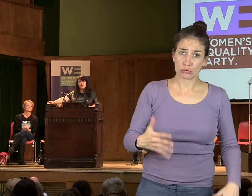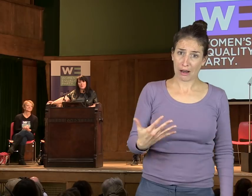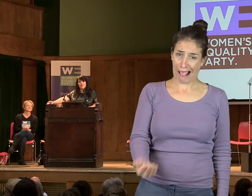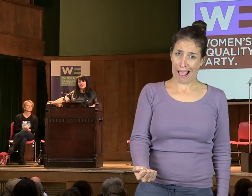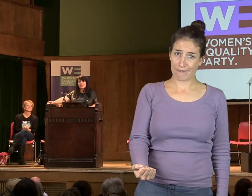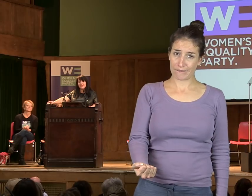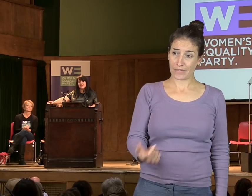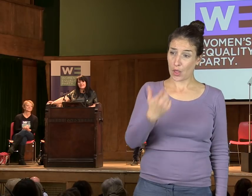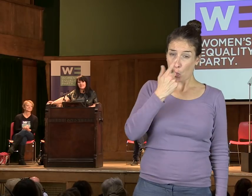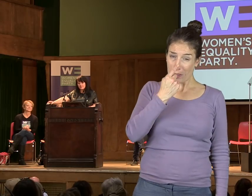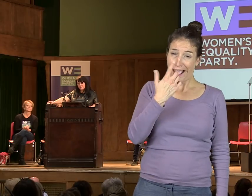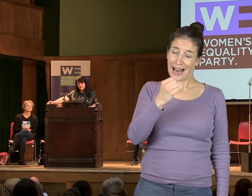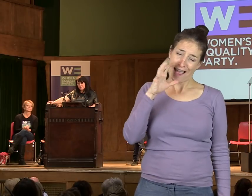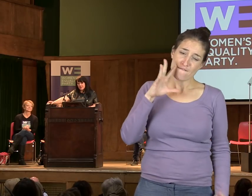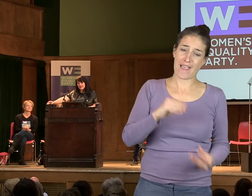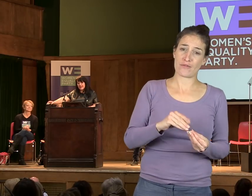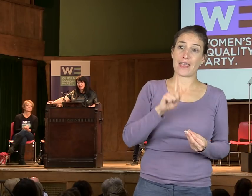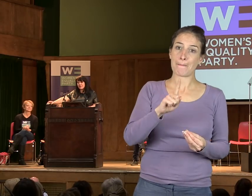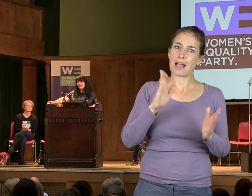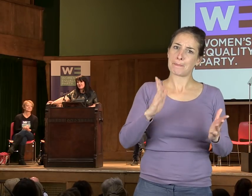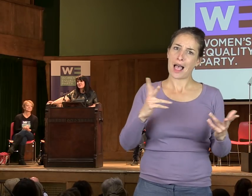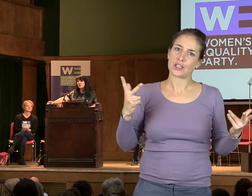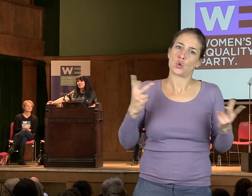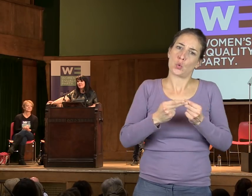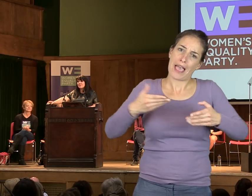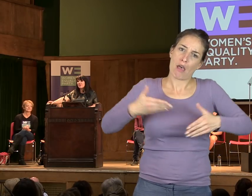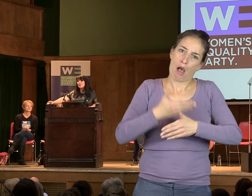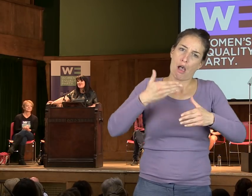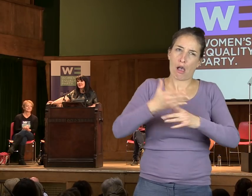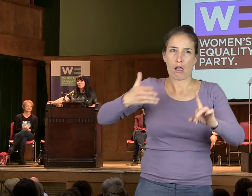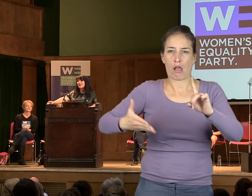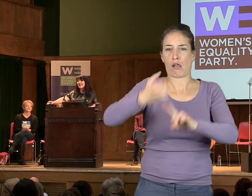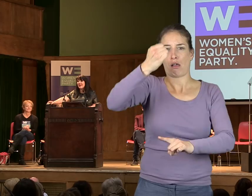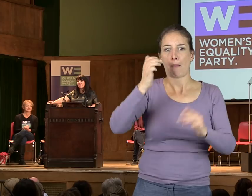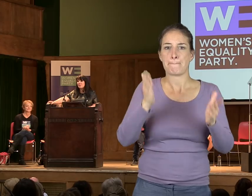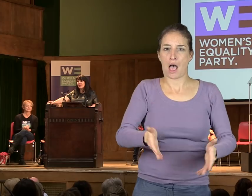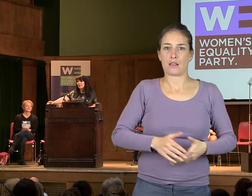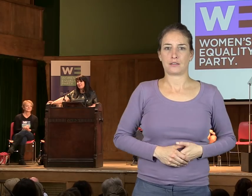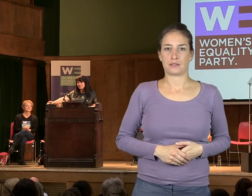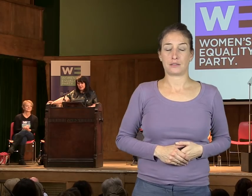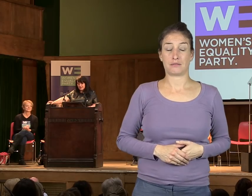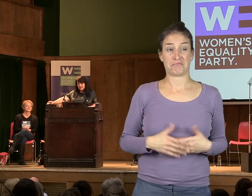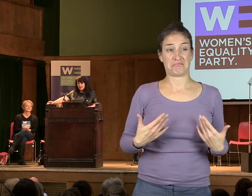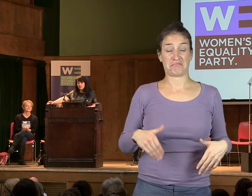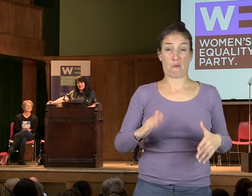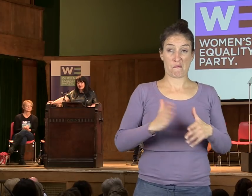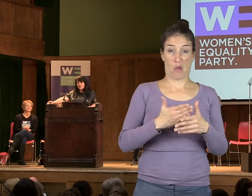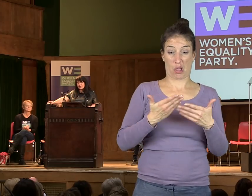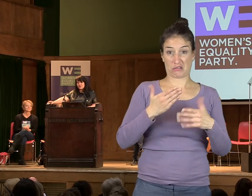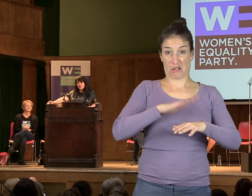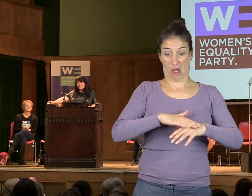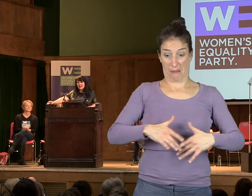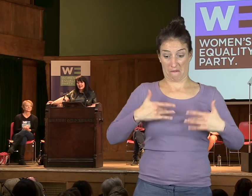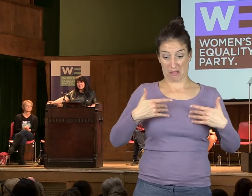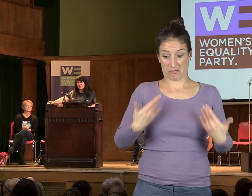but only when we're in it together. And now, for the first time, it feels like we genuinely can be. I would now